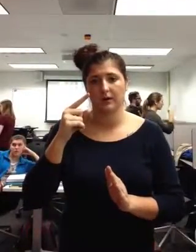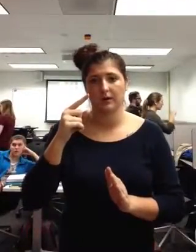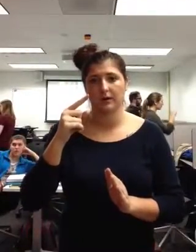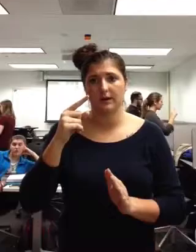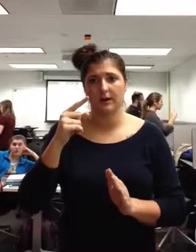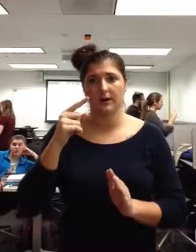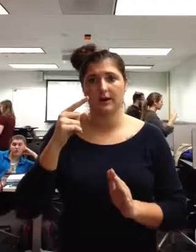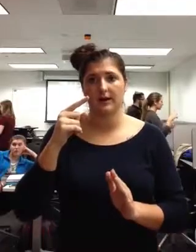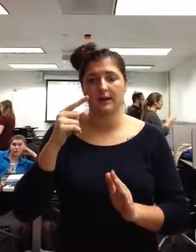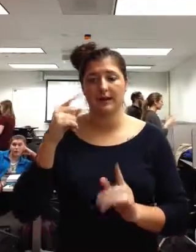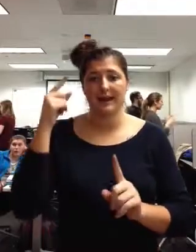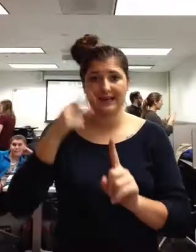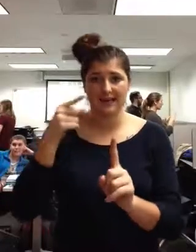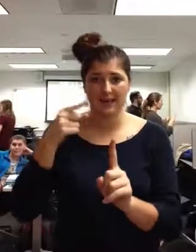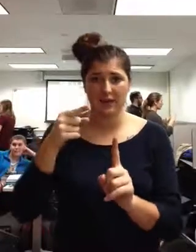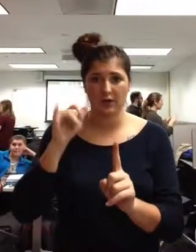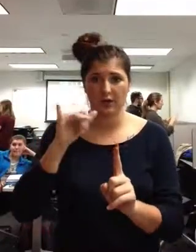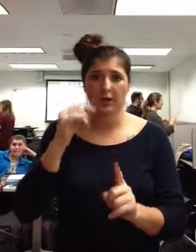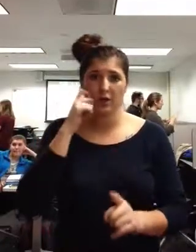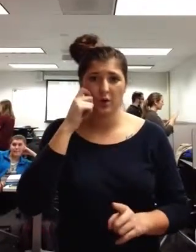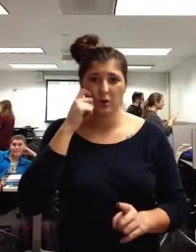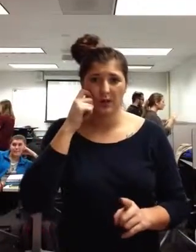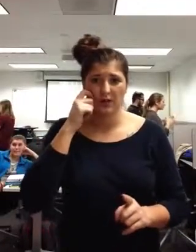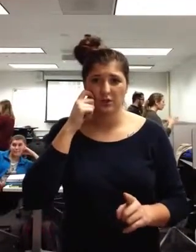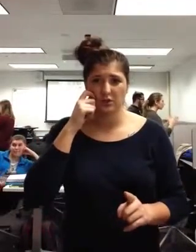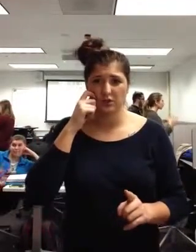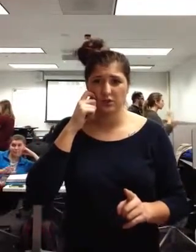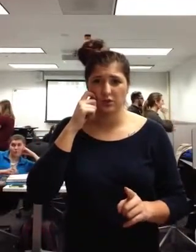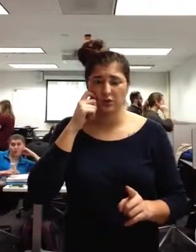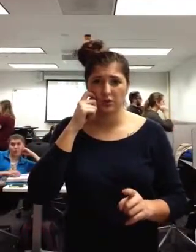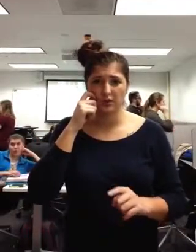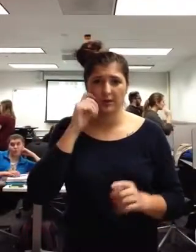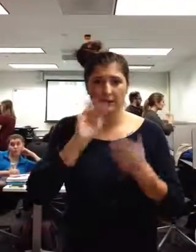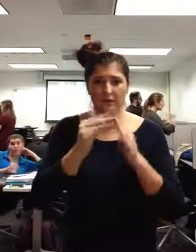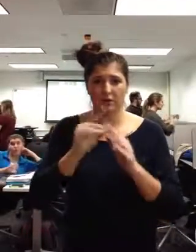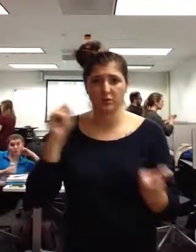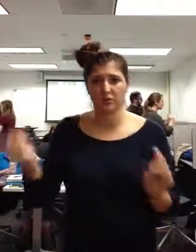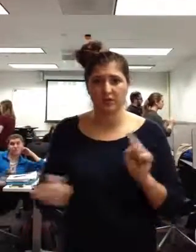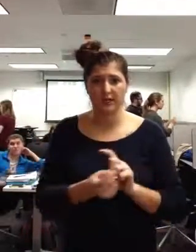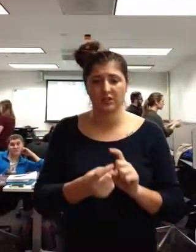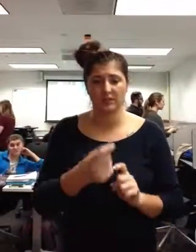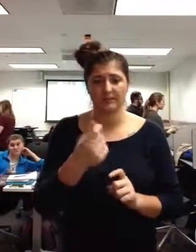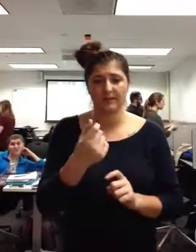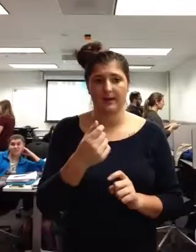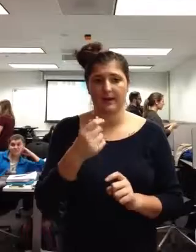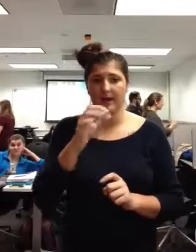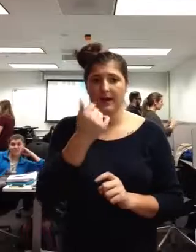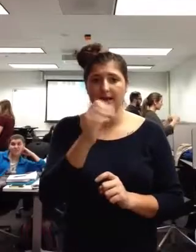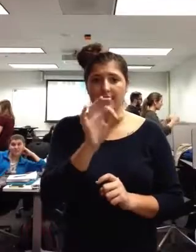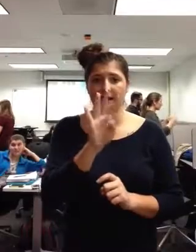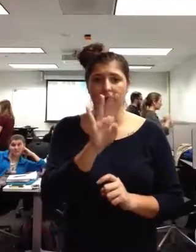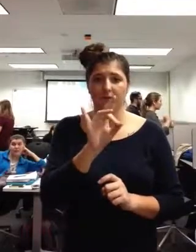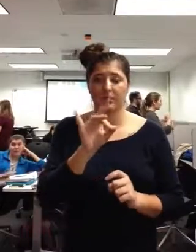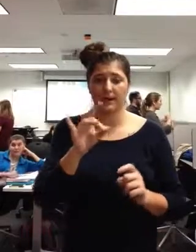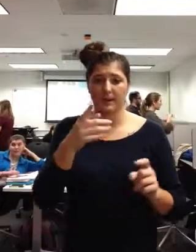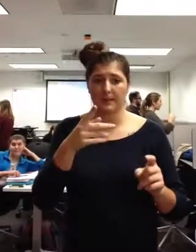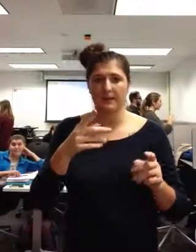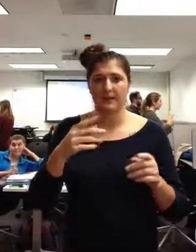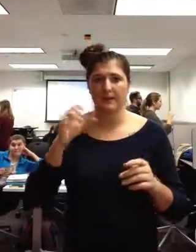indicators that the racial situation was changing. The Democratic Party of 48 divided on the civil rights question. Hubert Humphrey, who was then